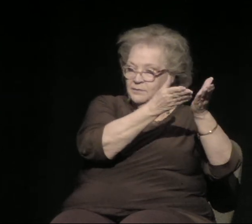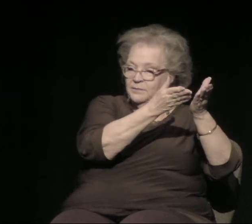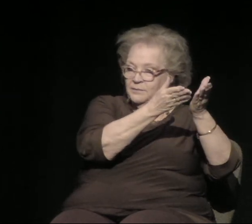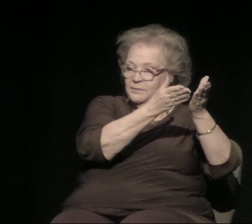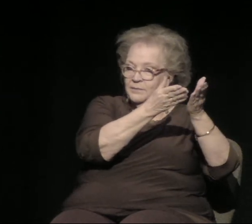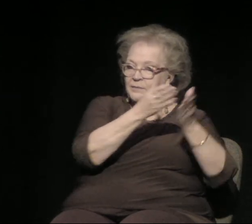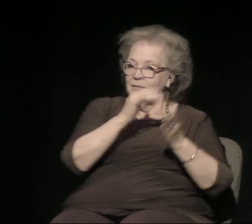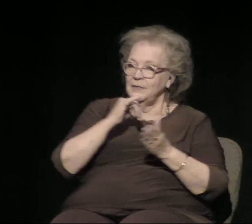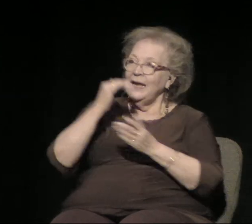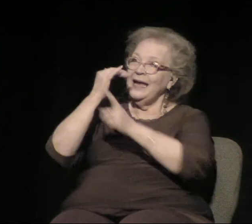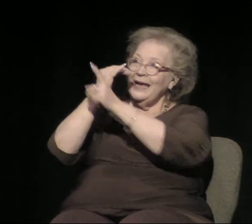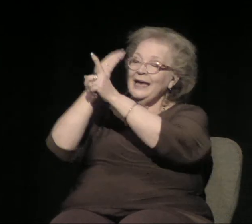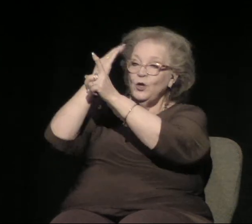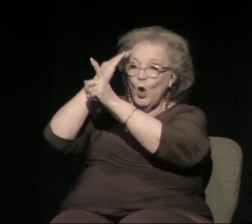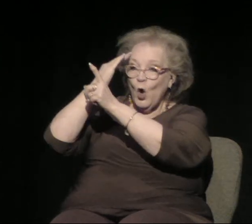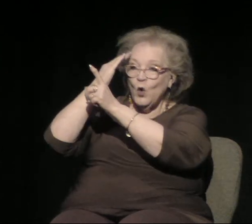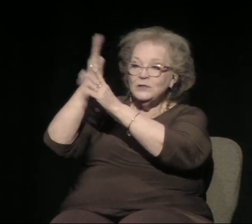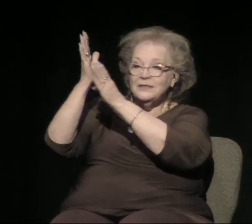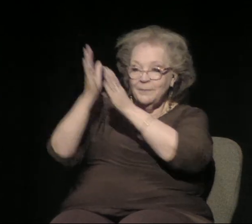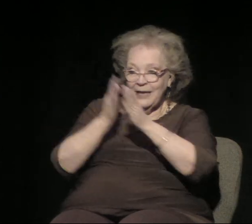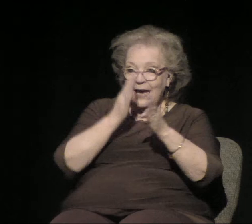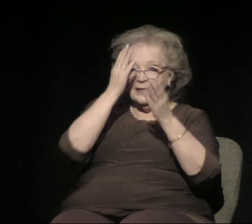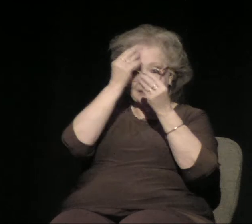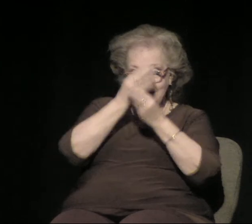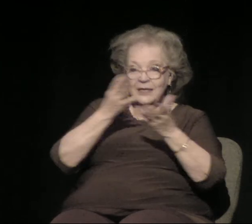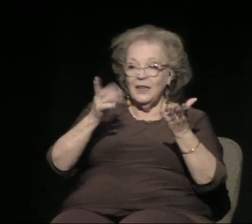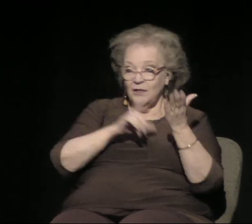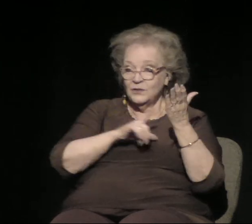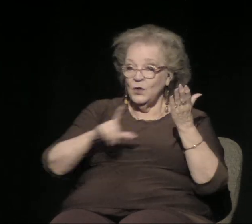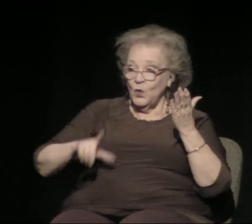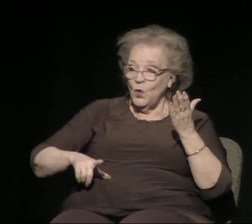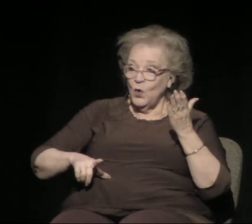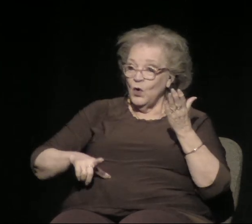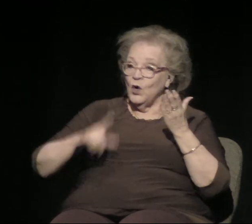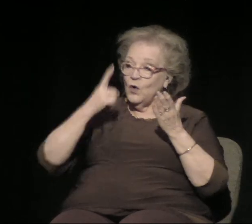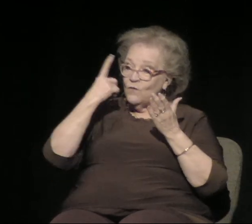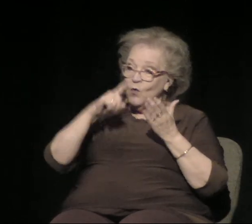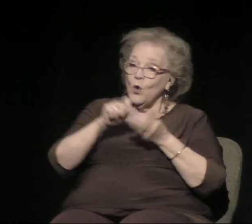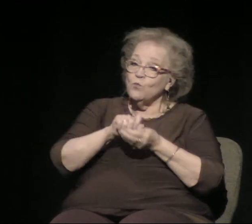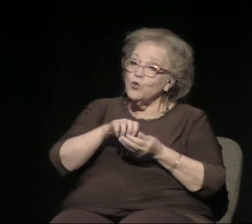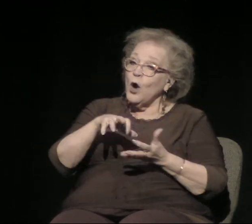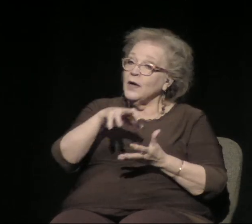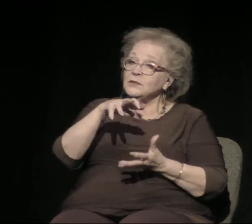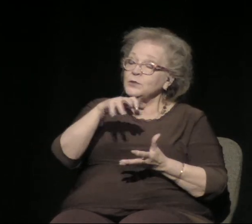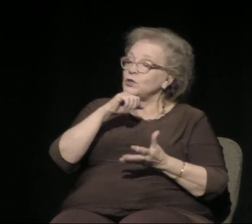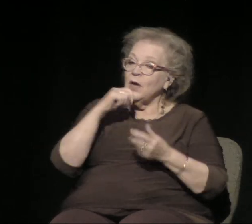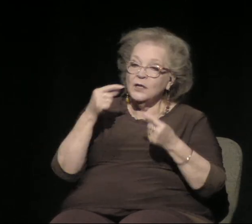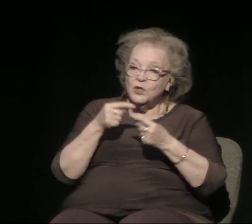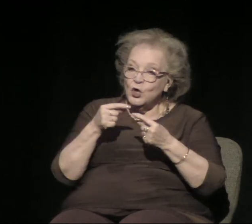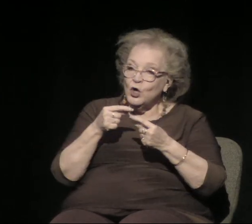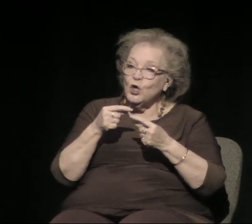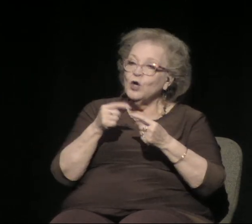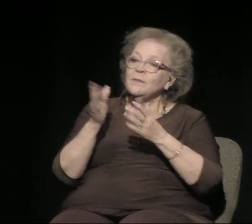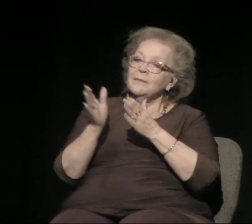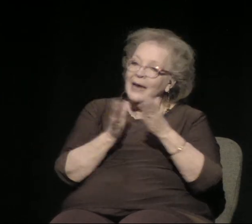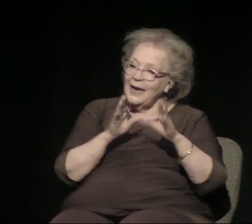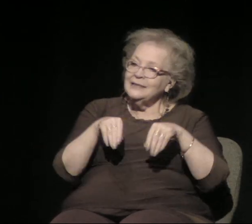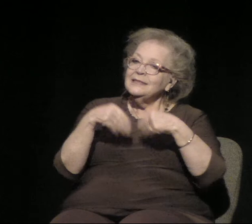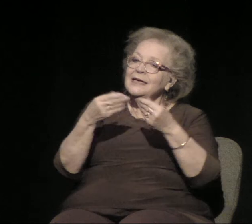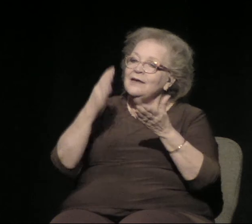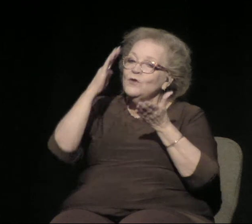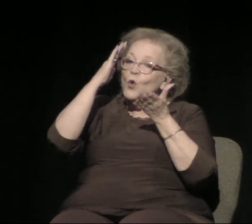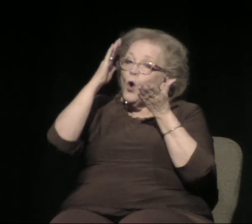I know the plans I have for you, declares the Lord. Plans to prosper you and not to harm you. Plans to give you a